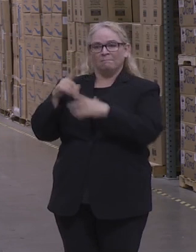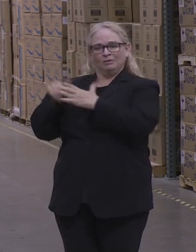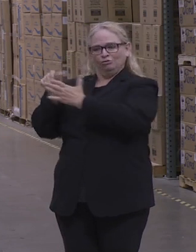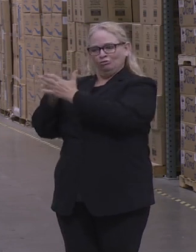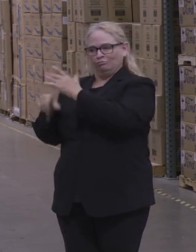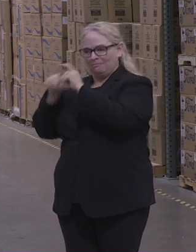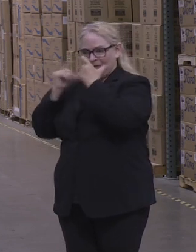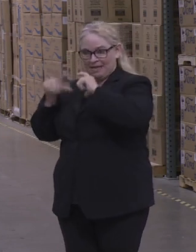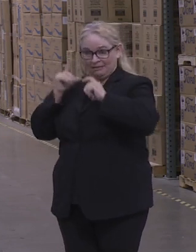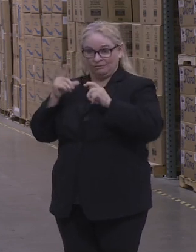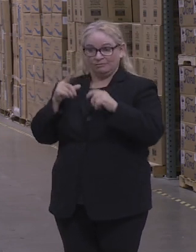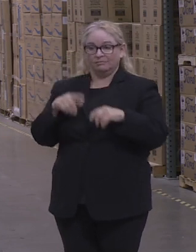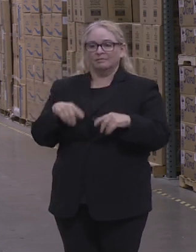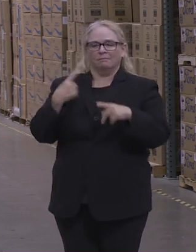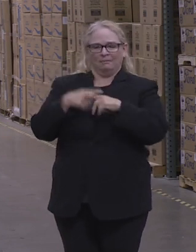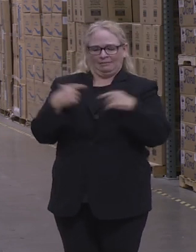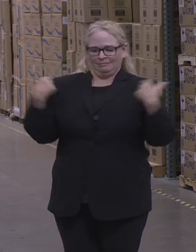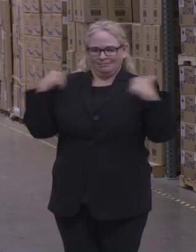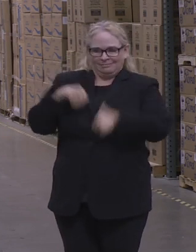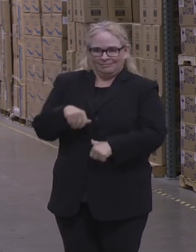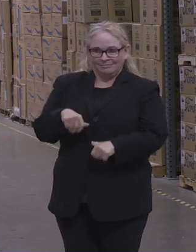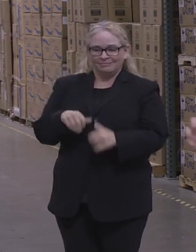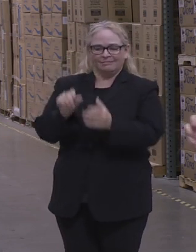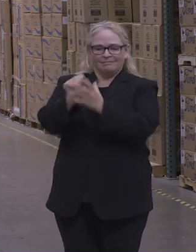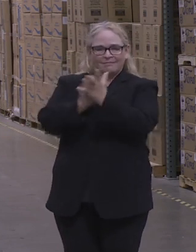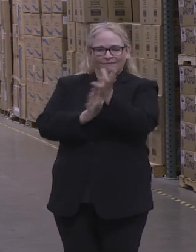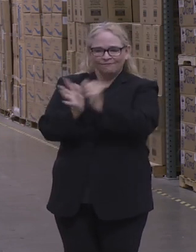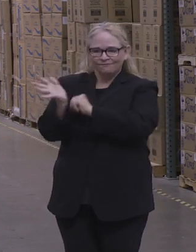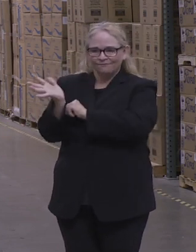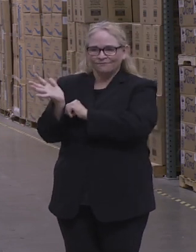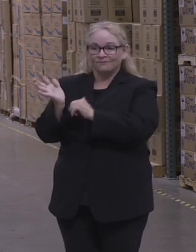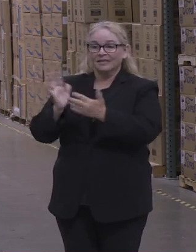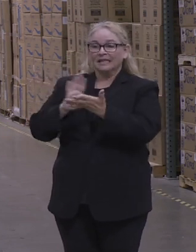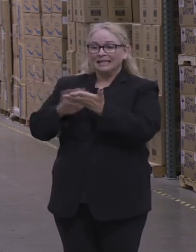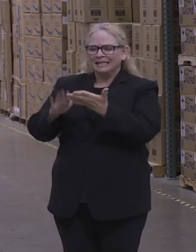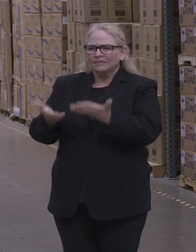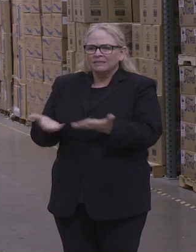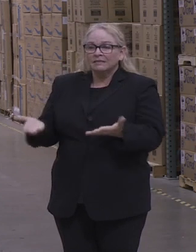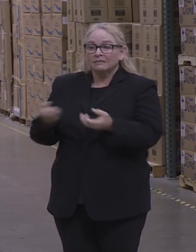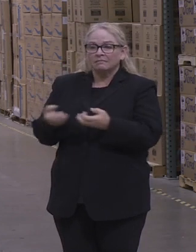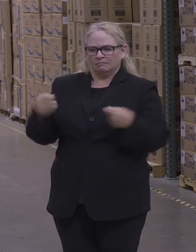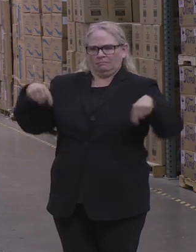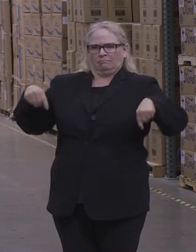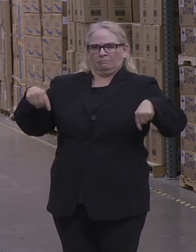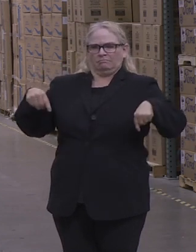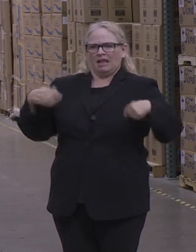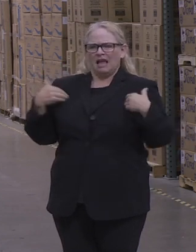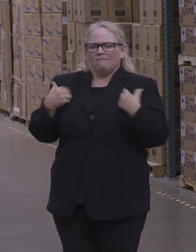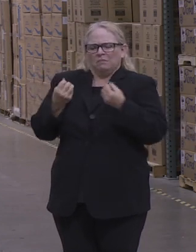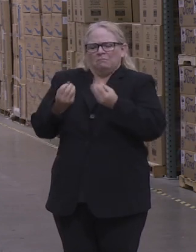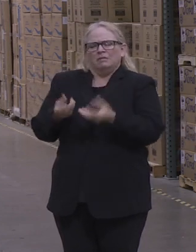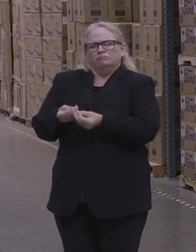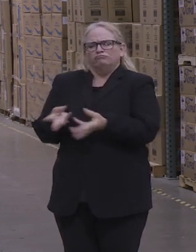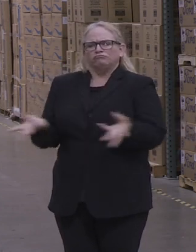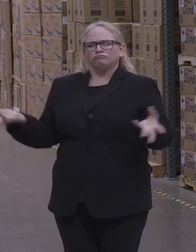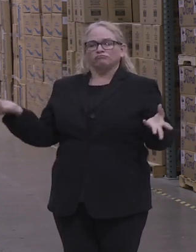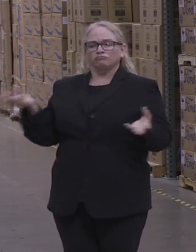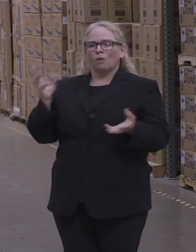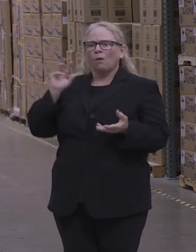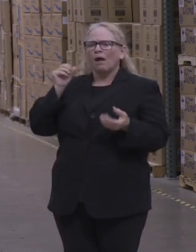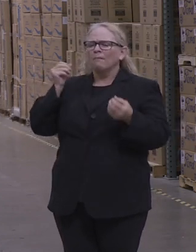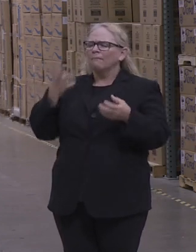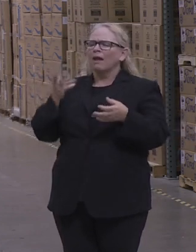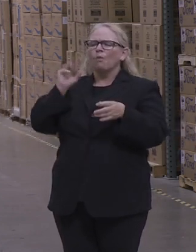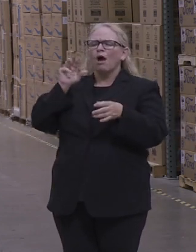gowns, gloves, sanitation equipment resides. It's one of many warehouses strategically located throughout the state